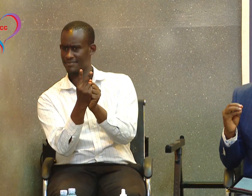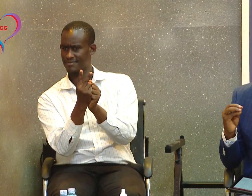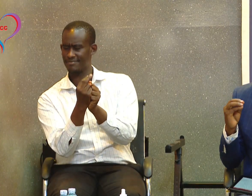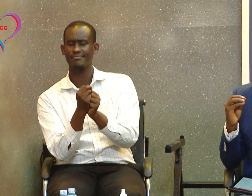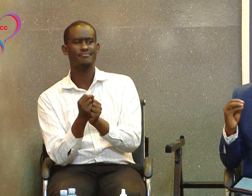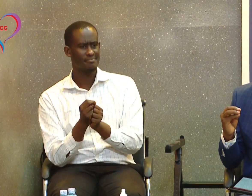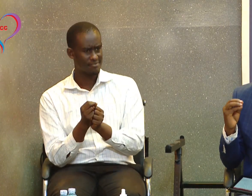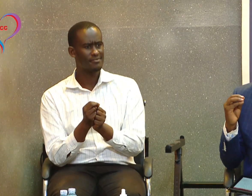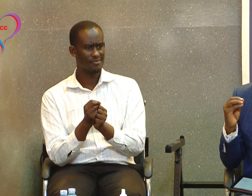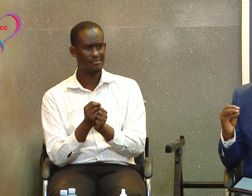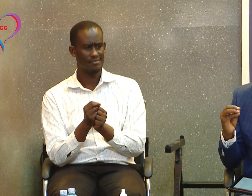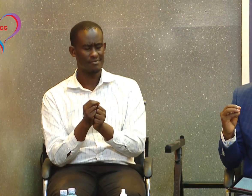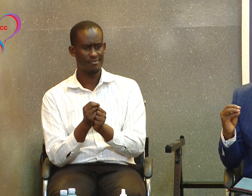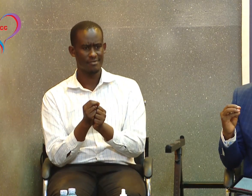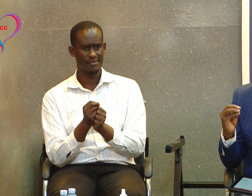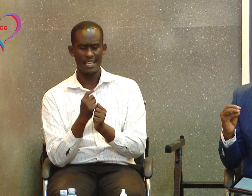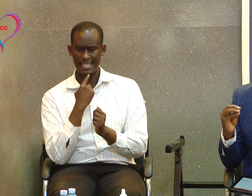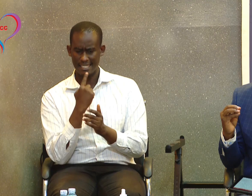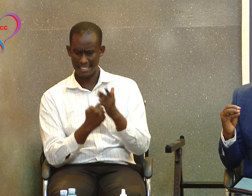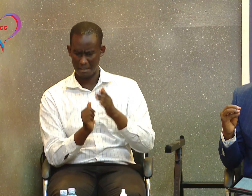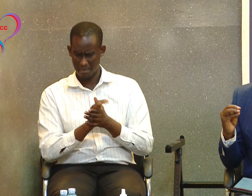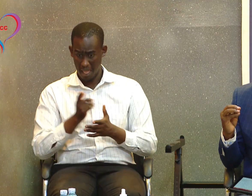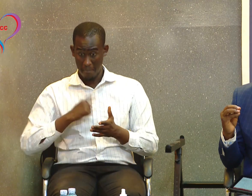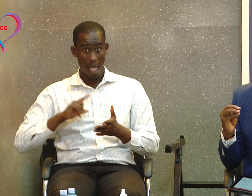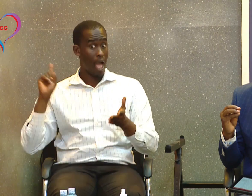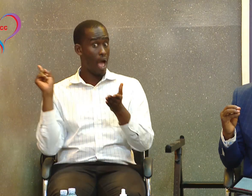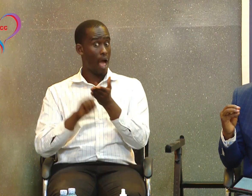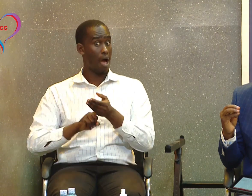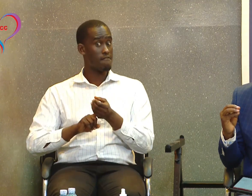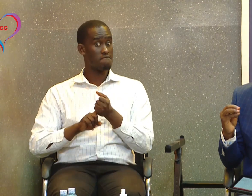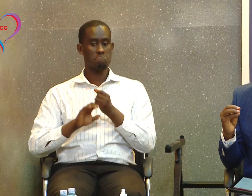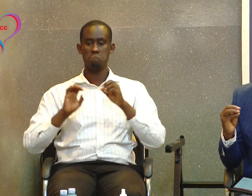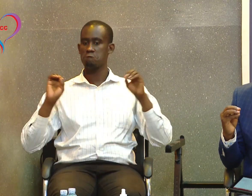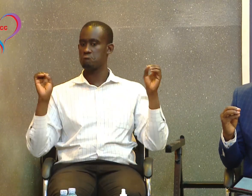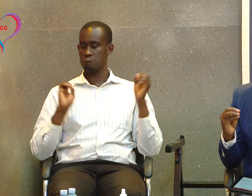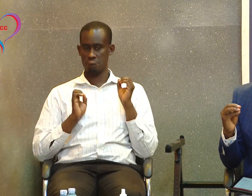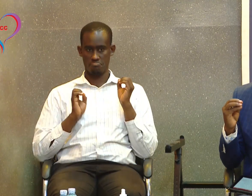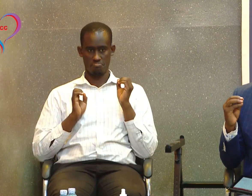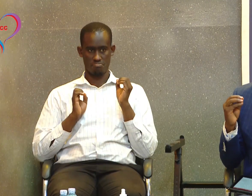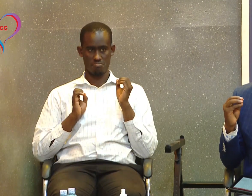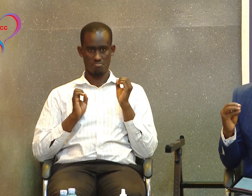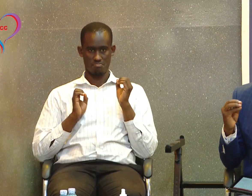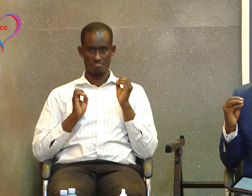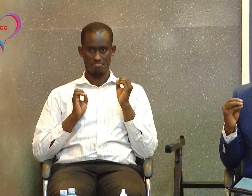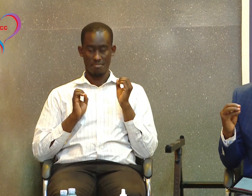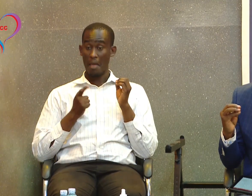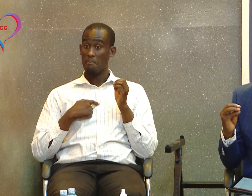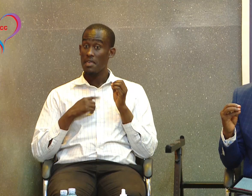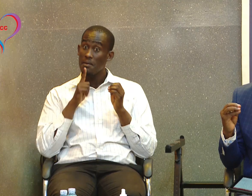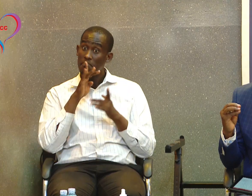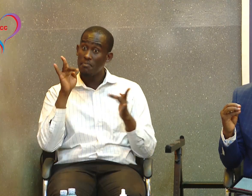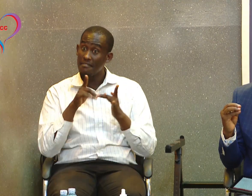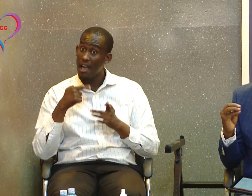that not I have already attained it, egamba nti si kugamba nti nze mmaze, oh I am already